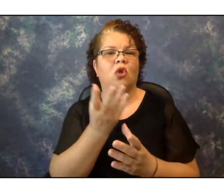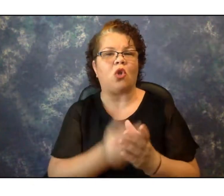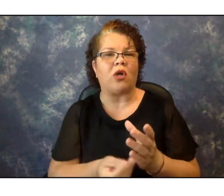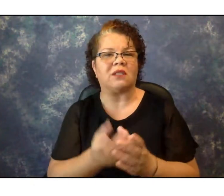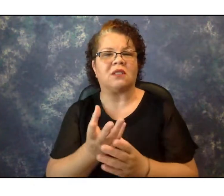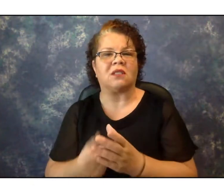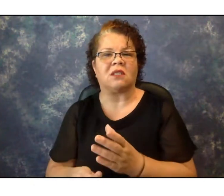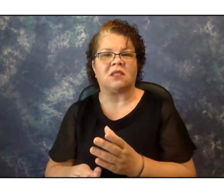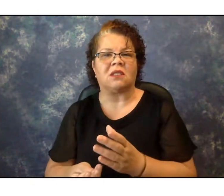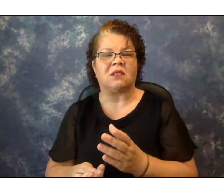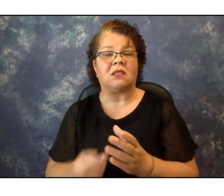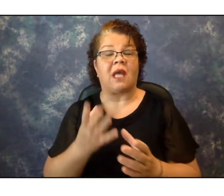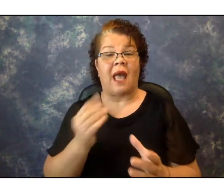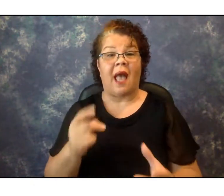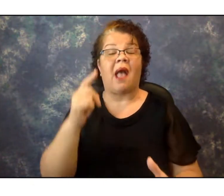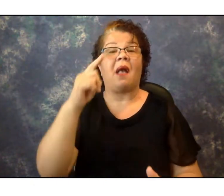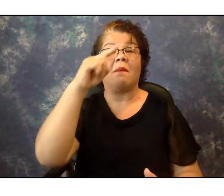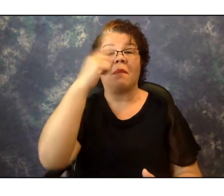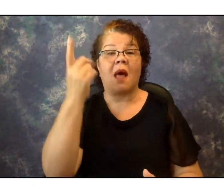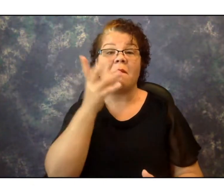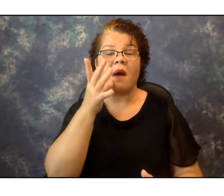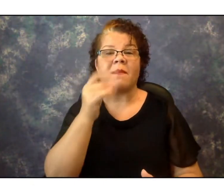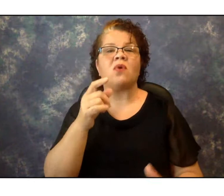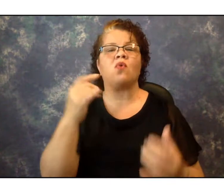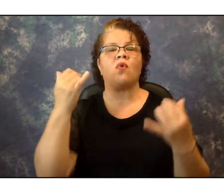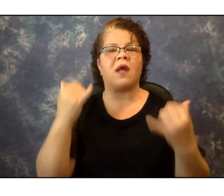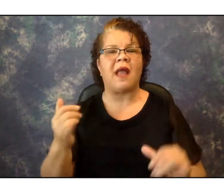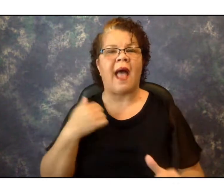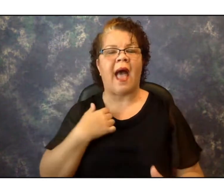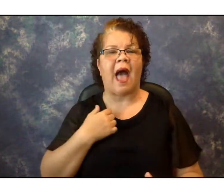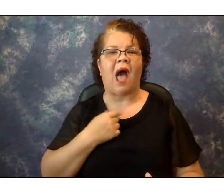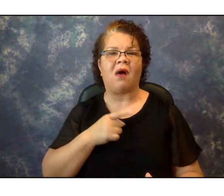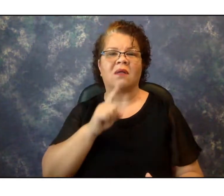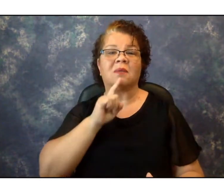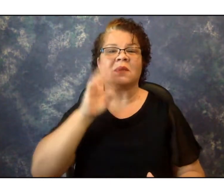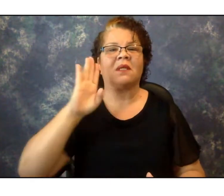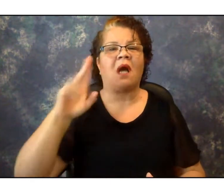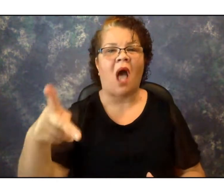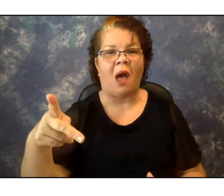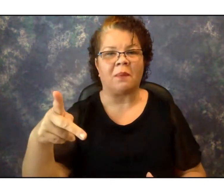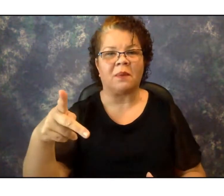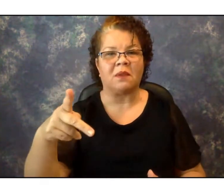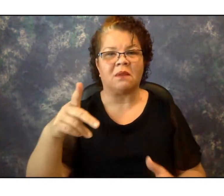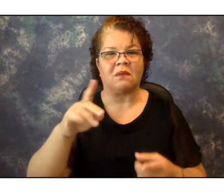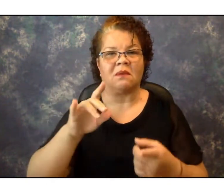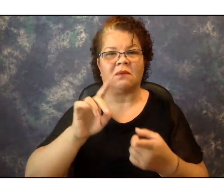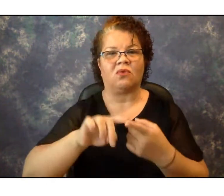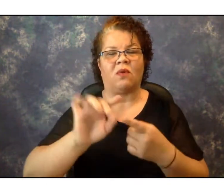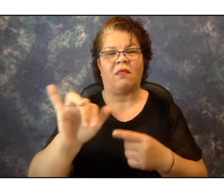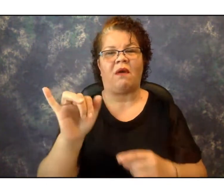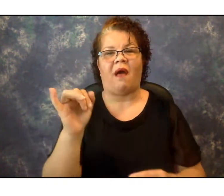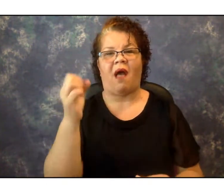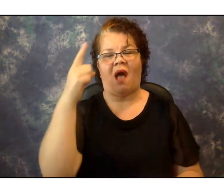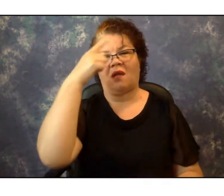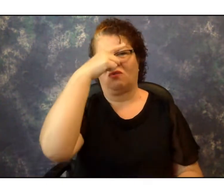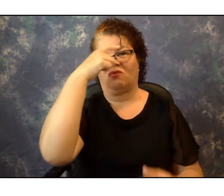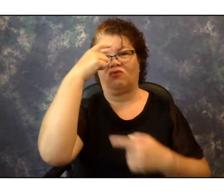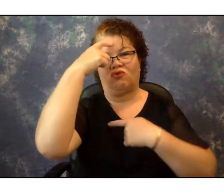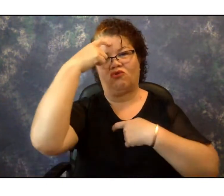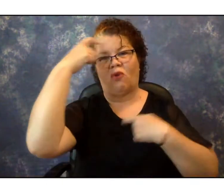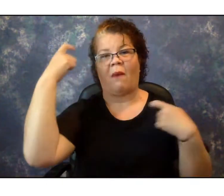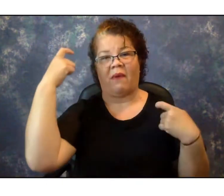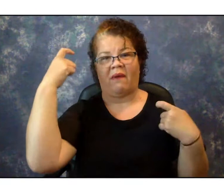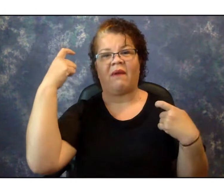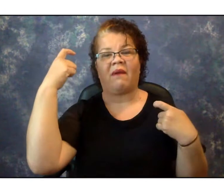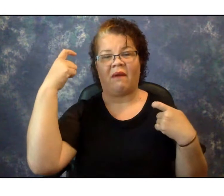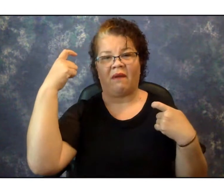speaking out, right? Speaking out to this trauma. That when I think about those images, and